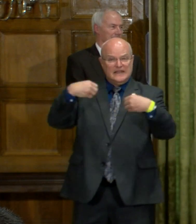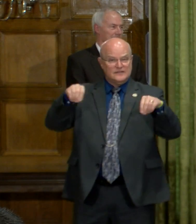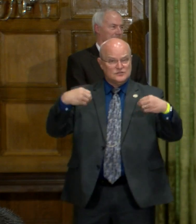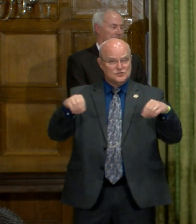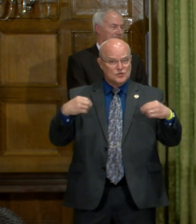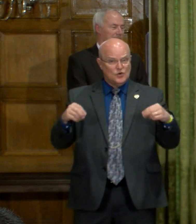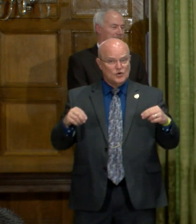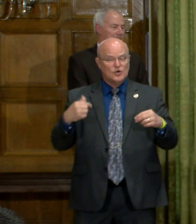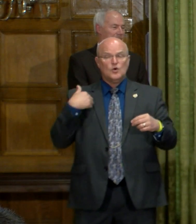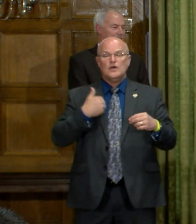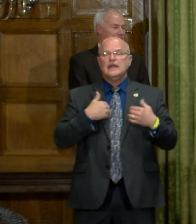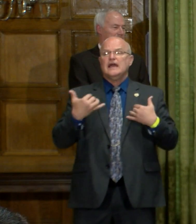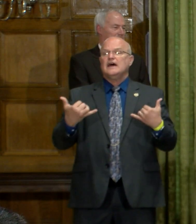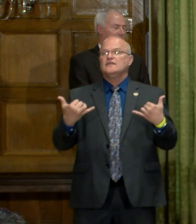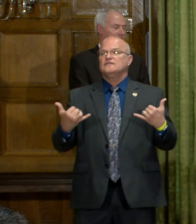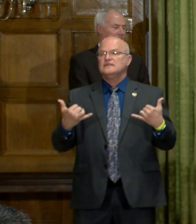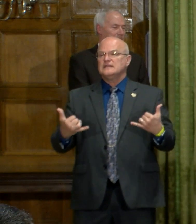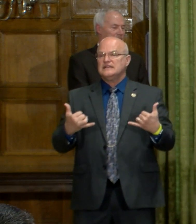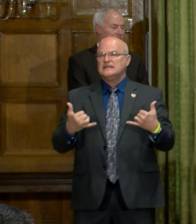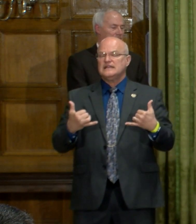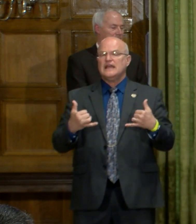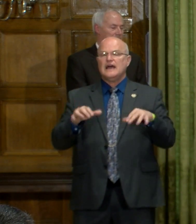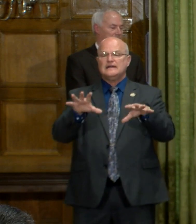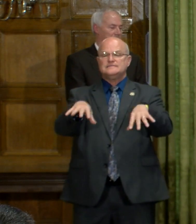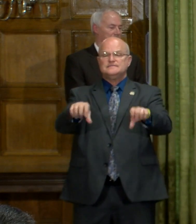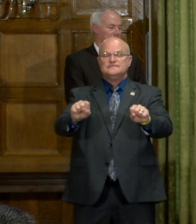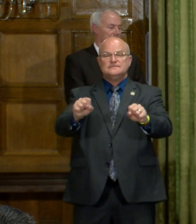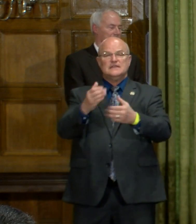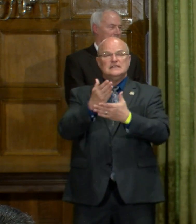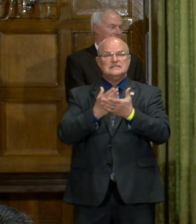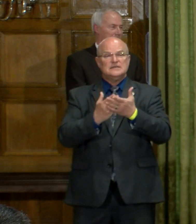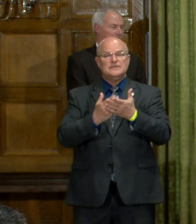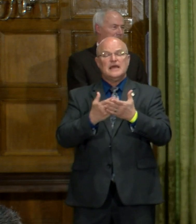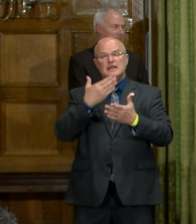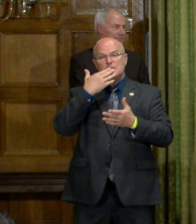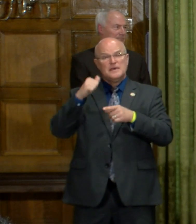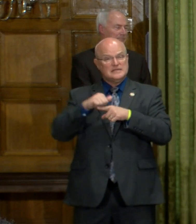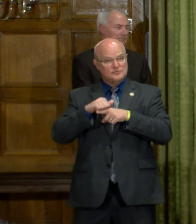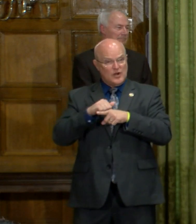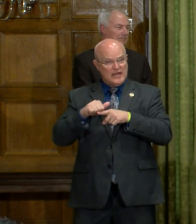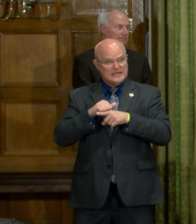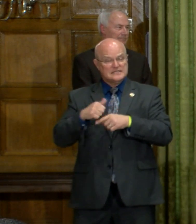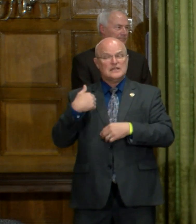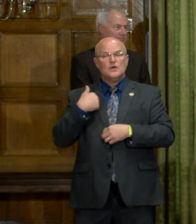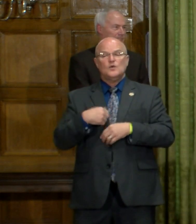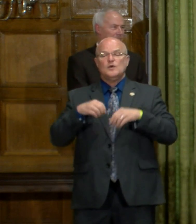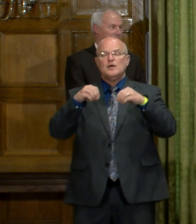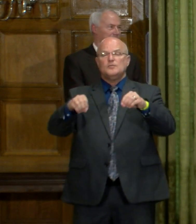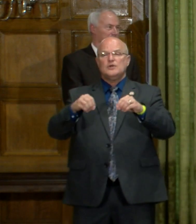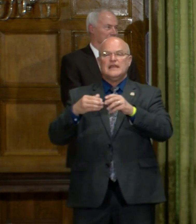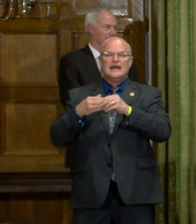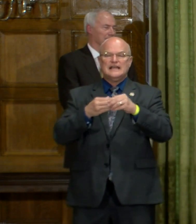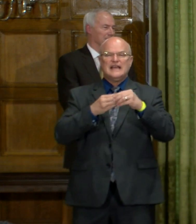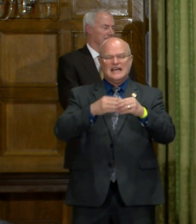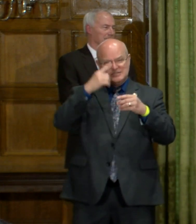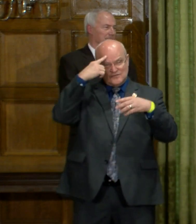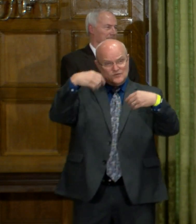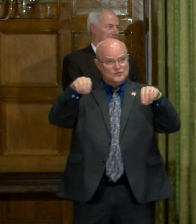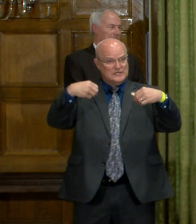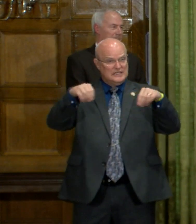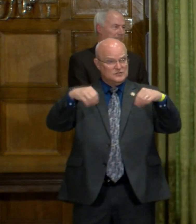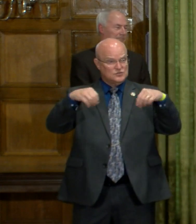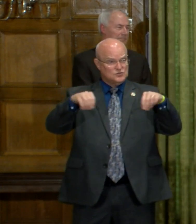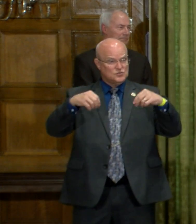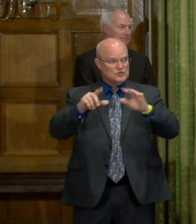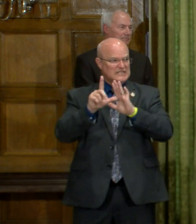store. We have now captured some of that guidance, best practices, and we will be putting out guidance for retail